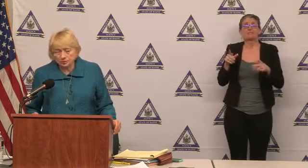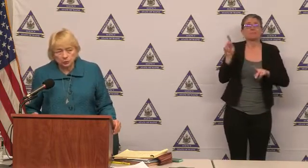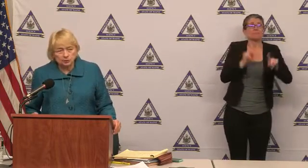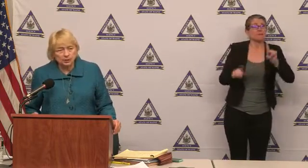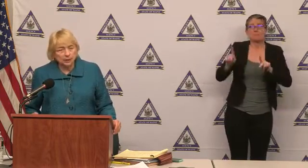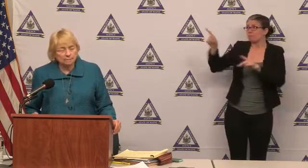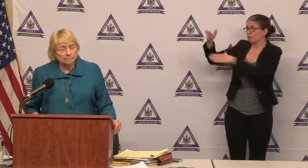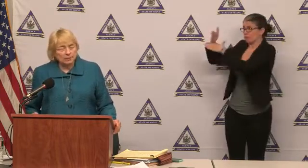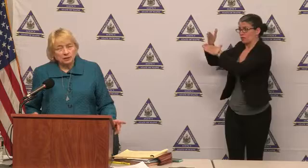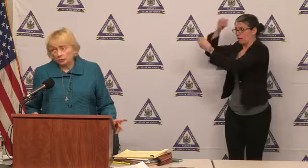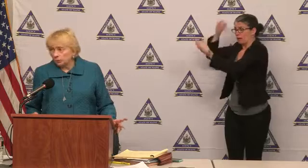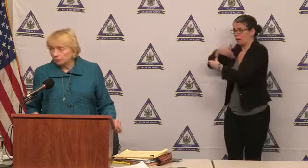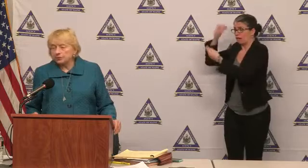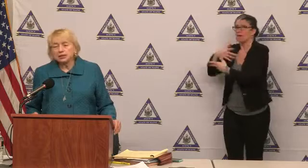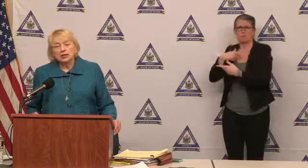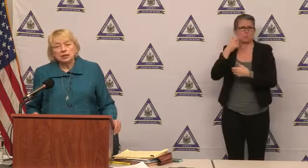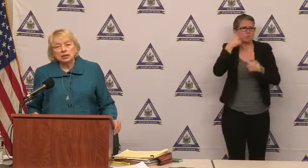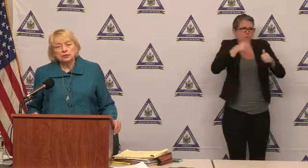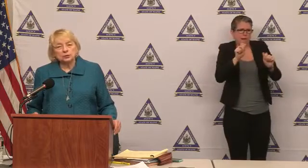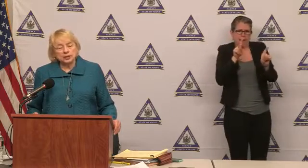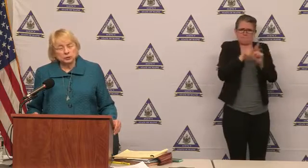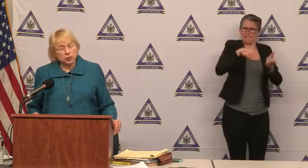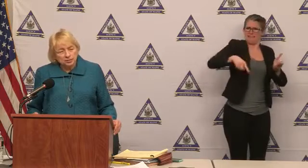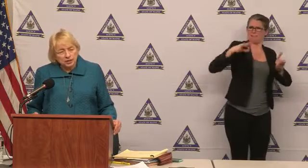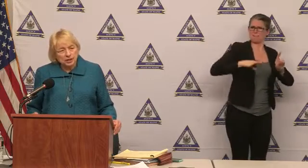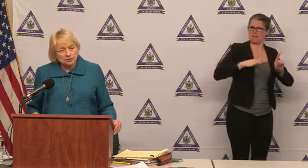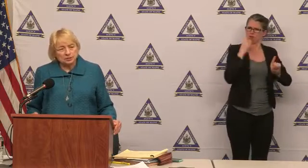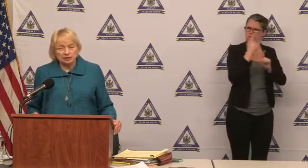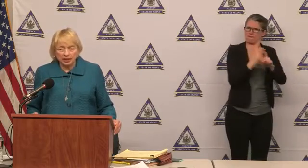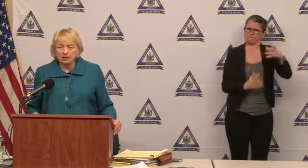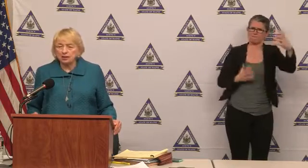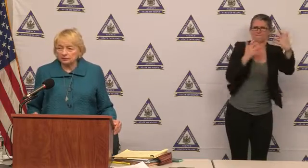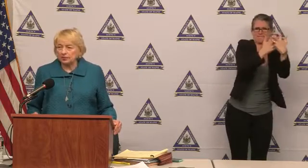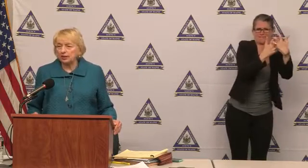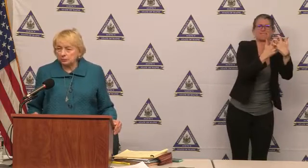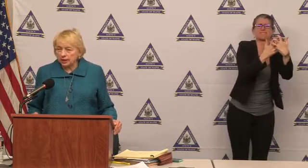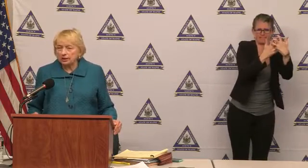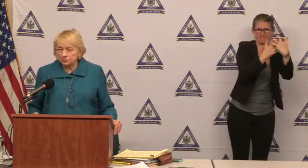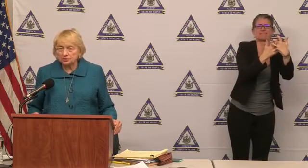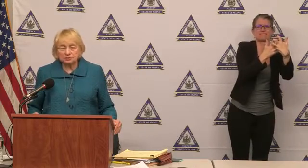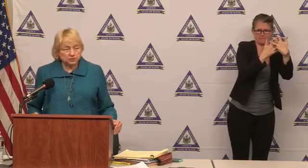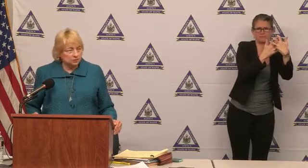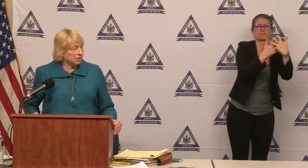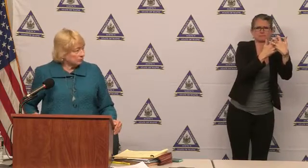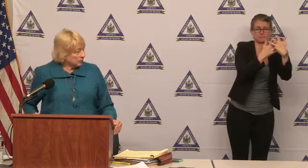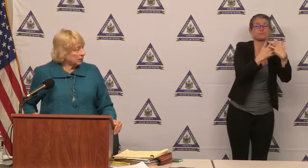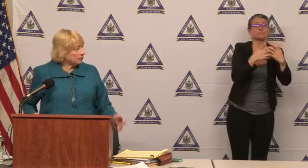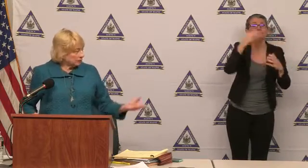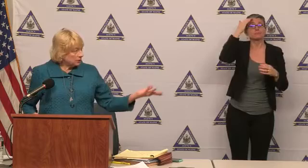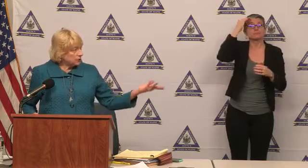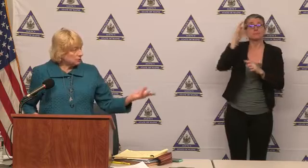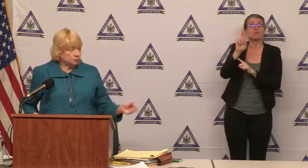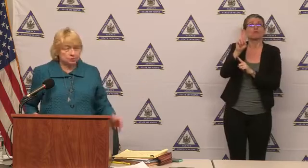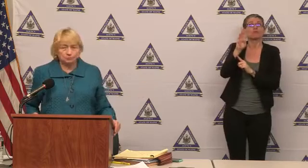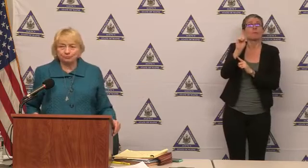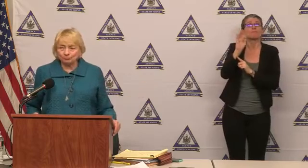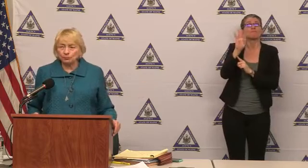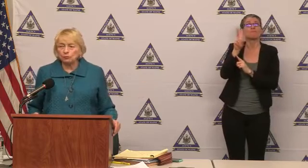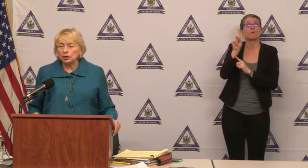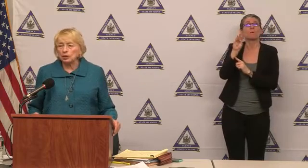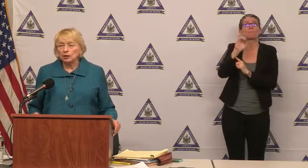based in Old Town and Rumford, donated 1,000 N95 masks to the state of Maine for our